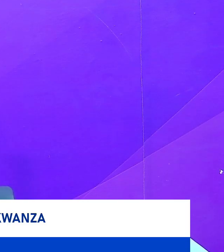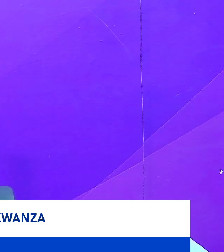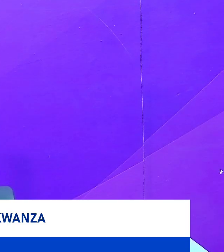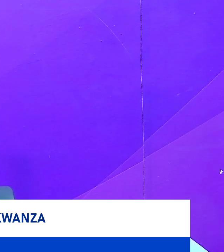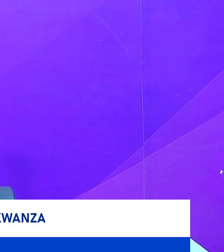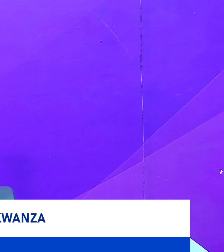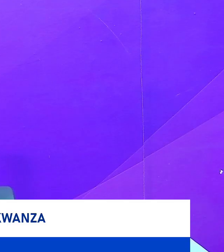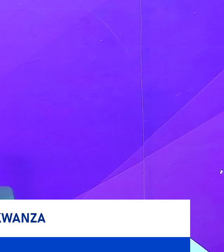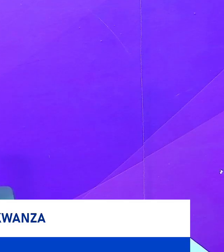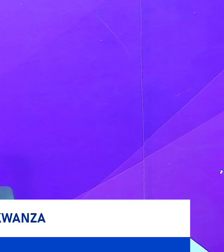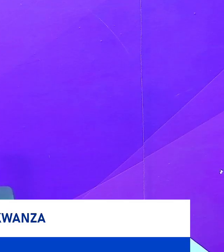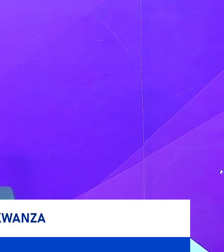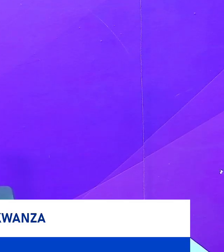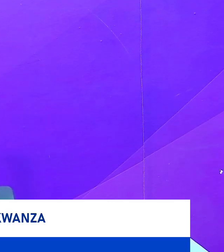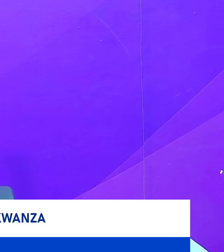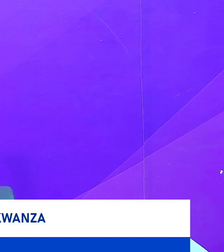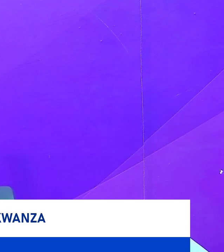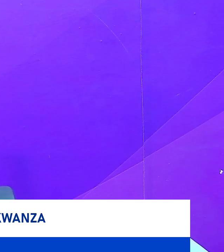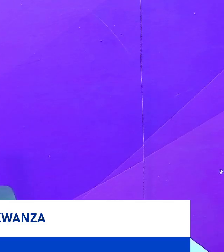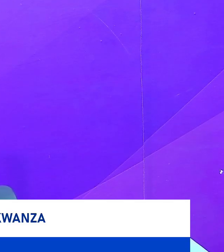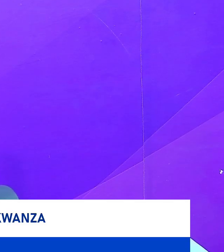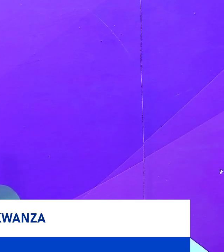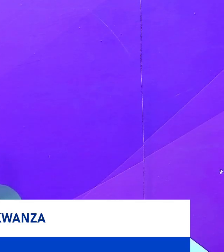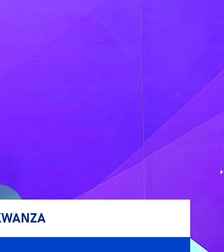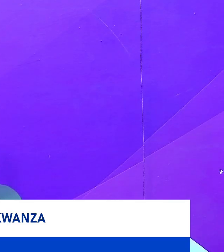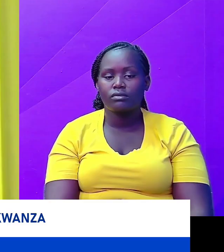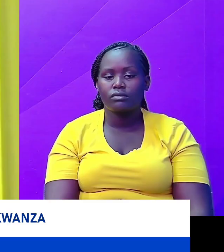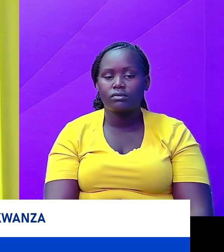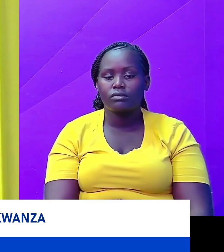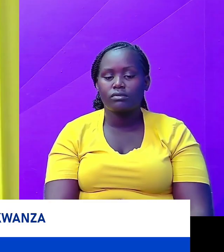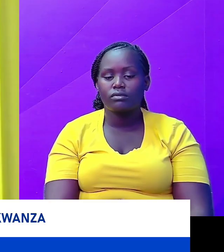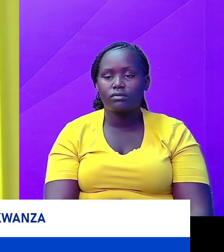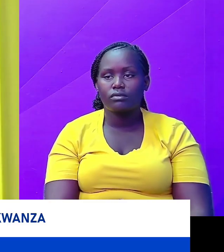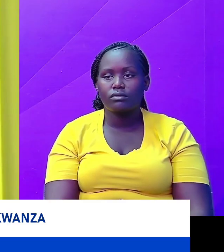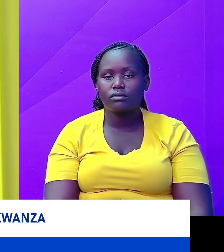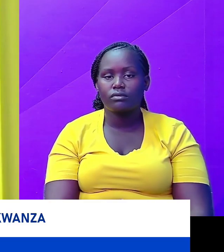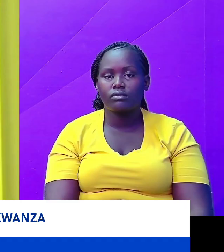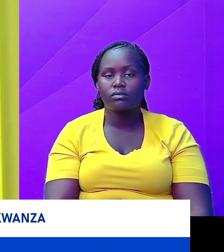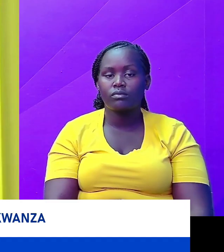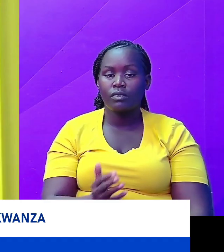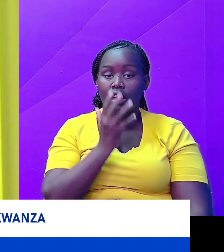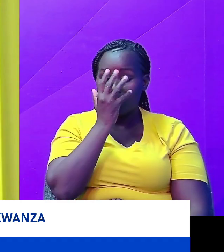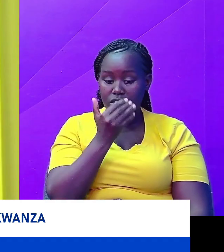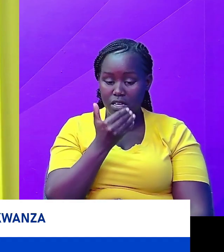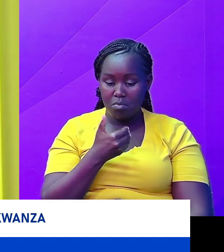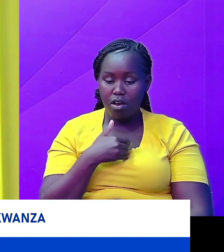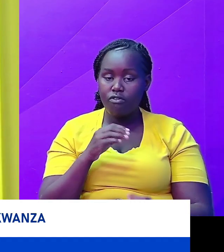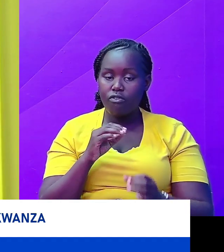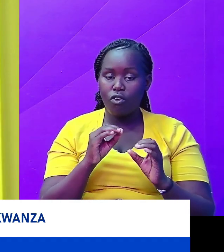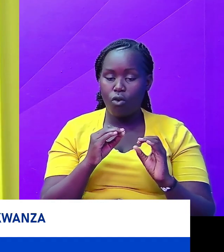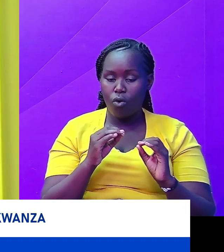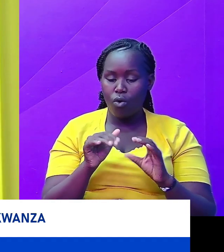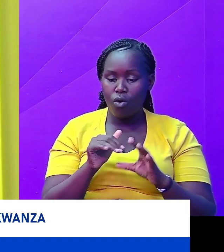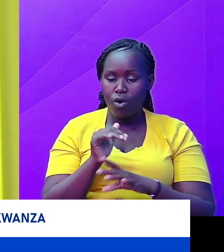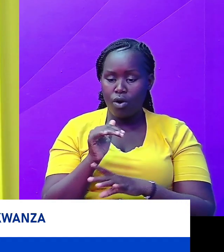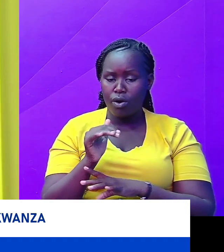should manage its domestic affairs and electoral processes. Hawana hata aibu. Nje huko